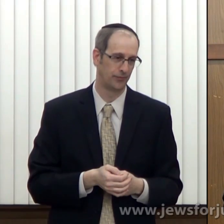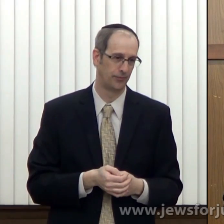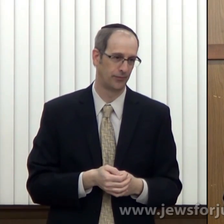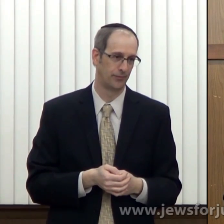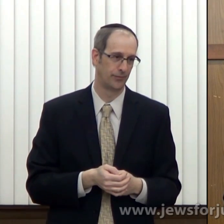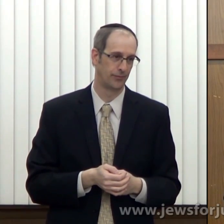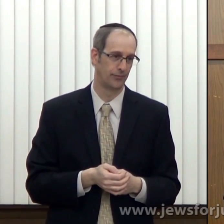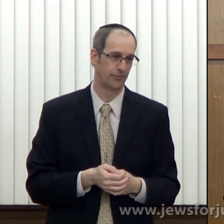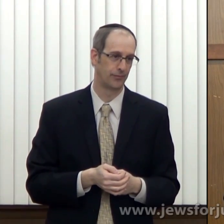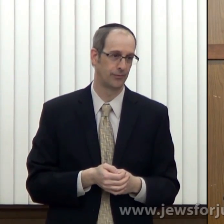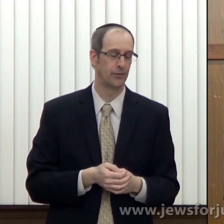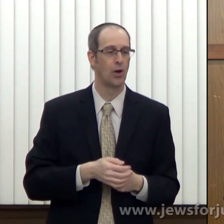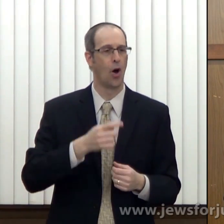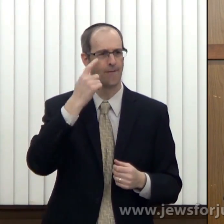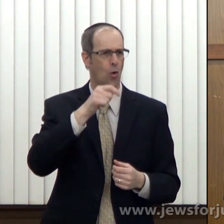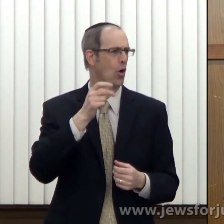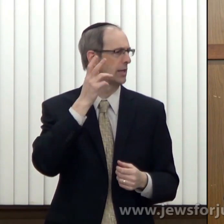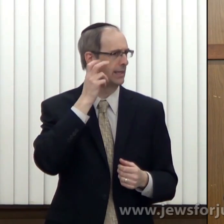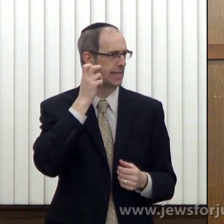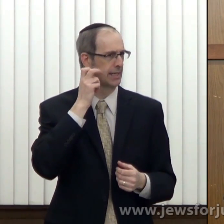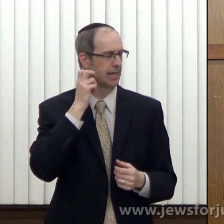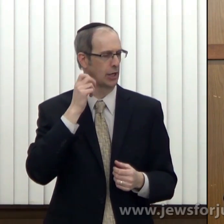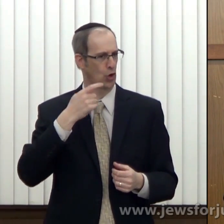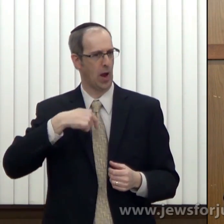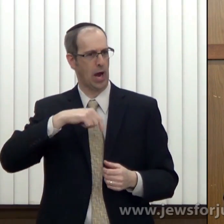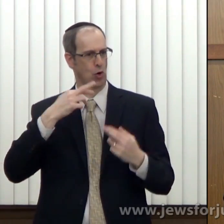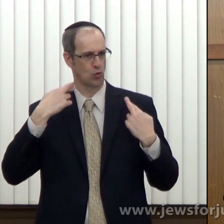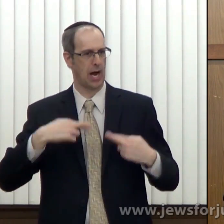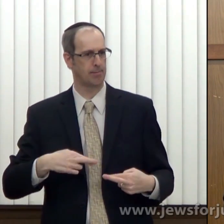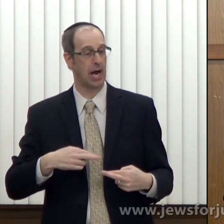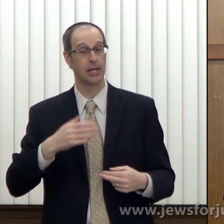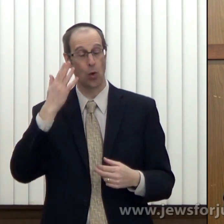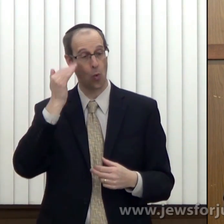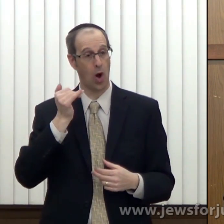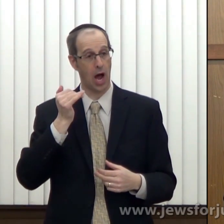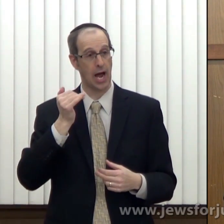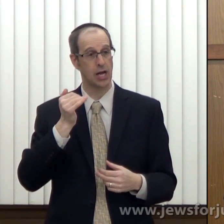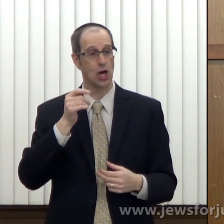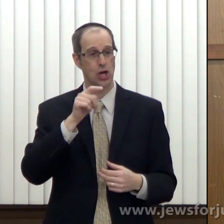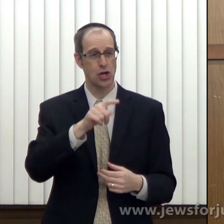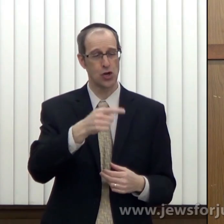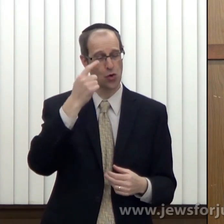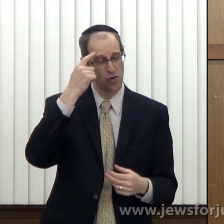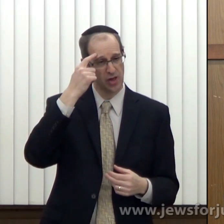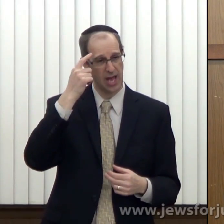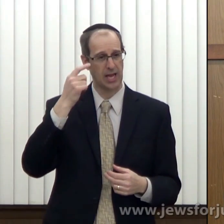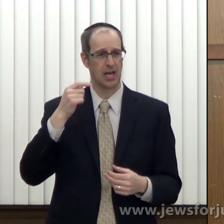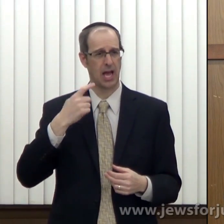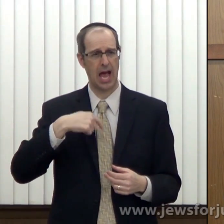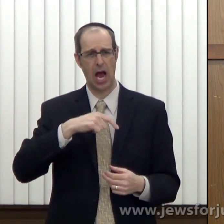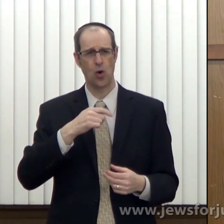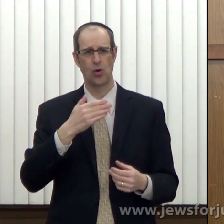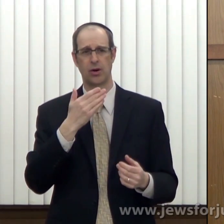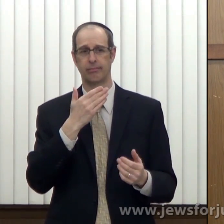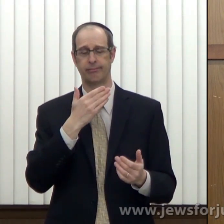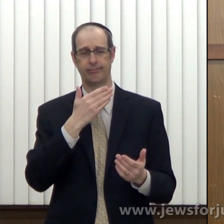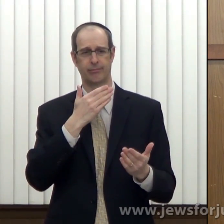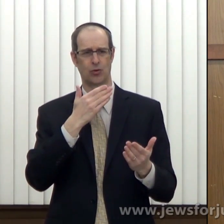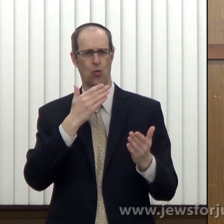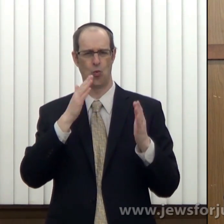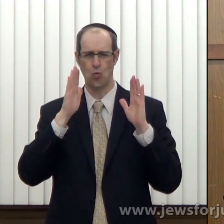for listening to the rabbis because you assume that our greatest rabbi was